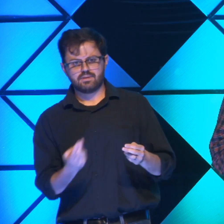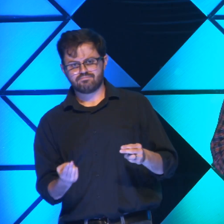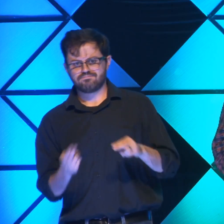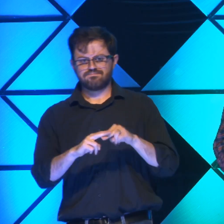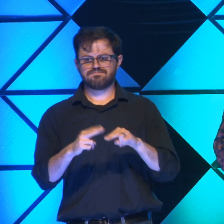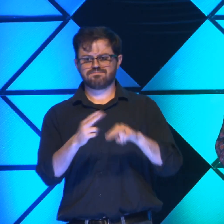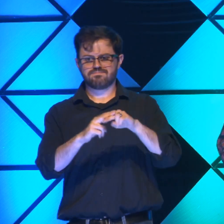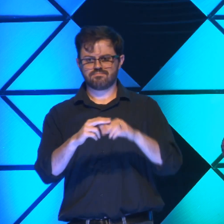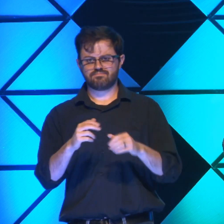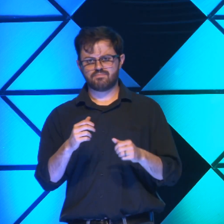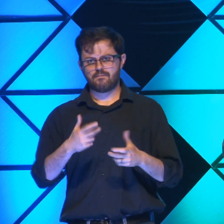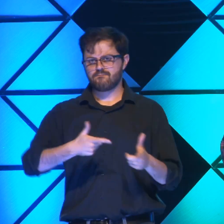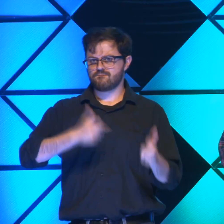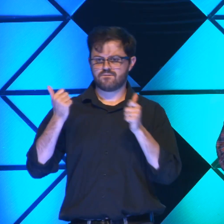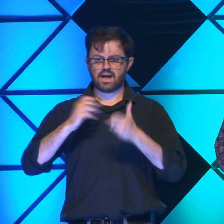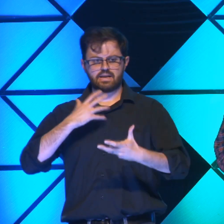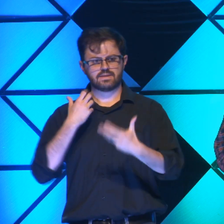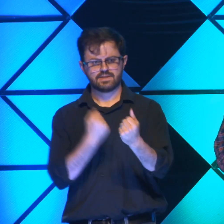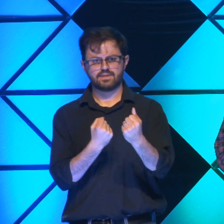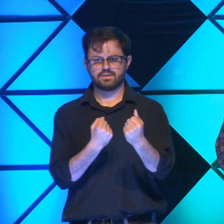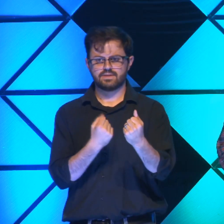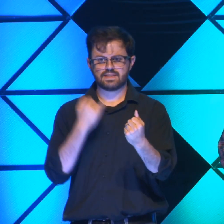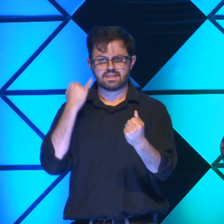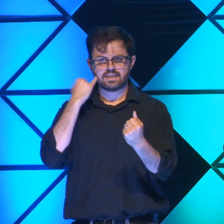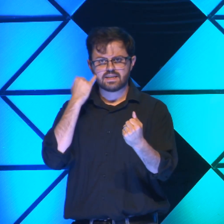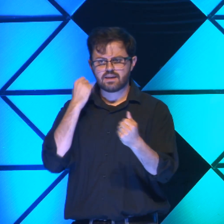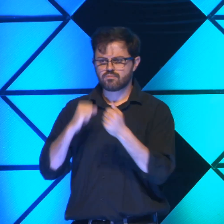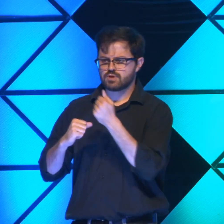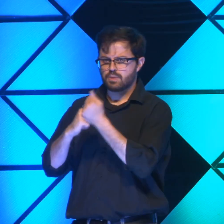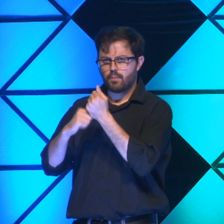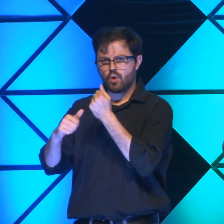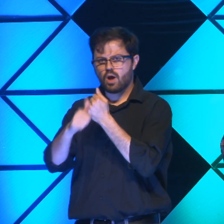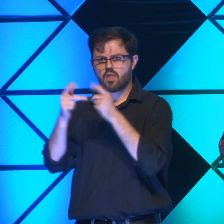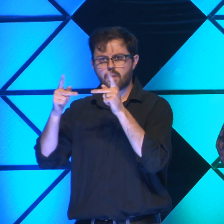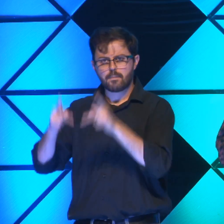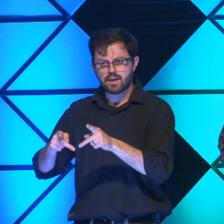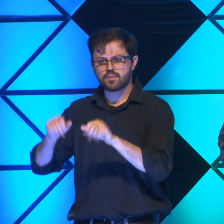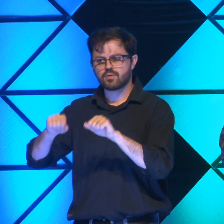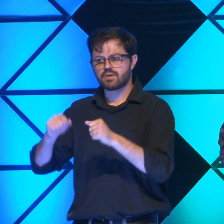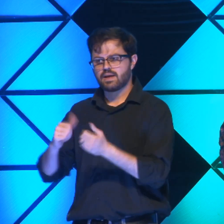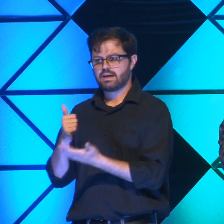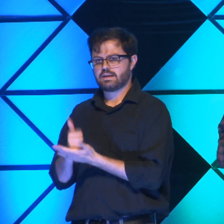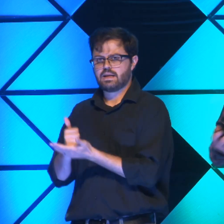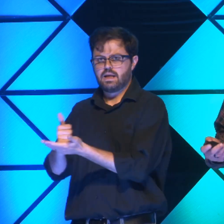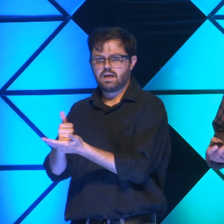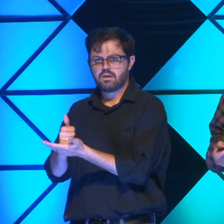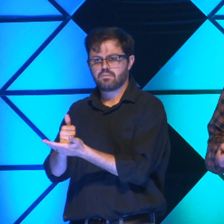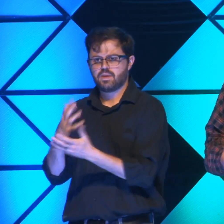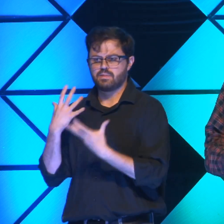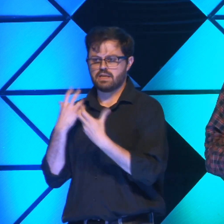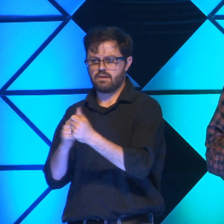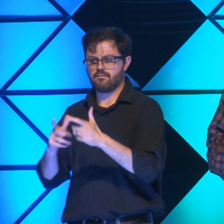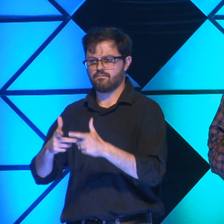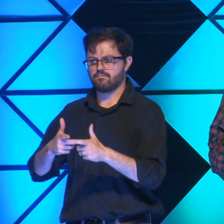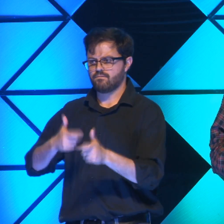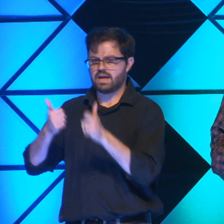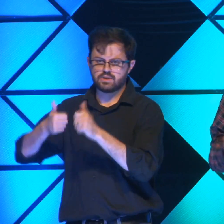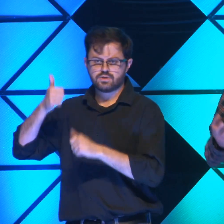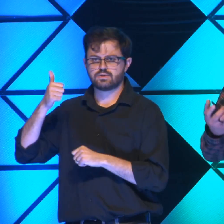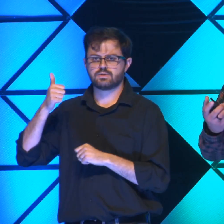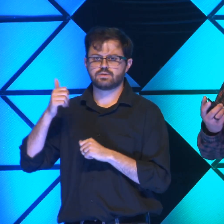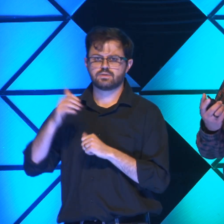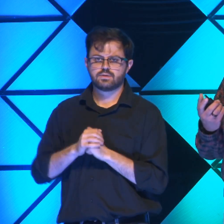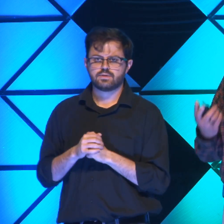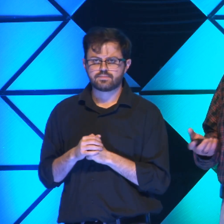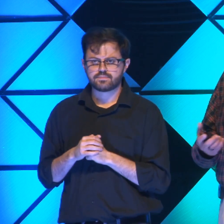road, we can help accelerate their healing through our compassion, through our mercy, through our understanding.